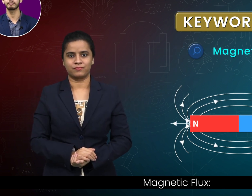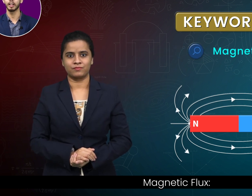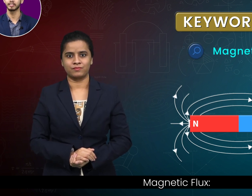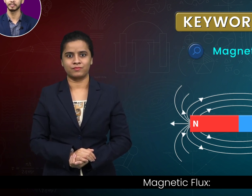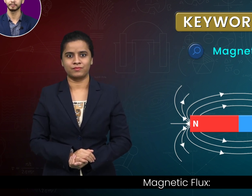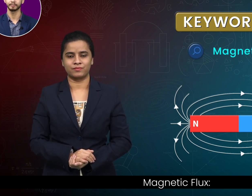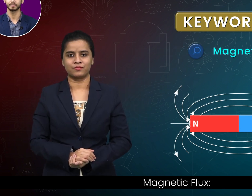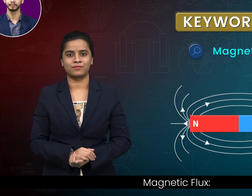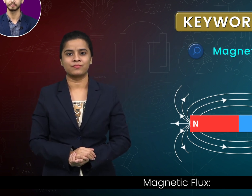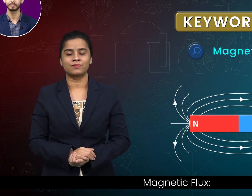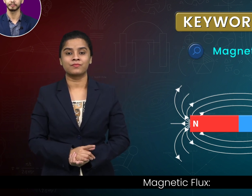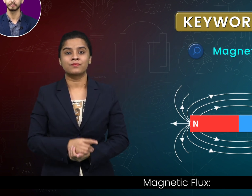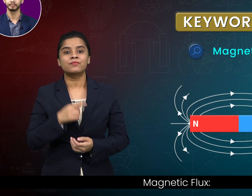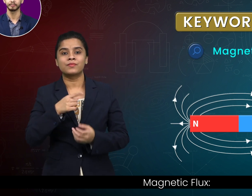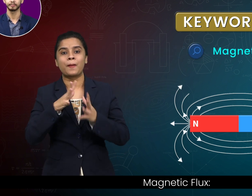magnetic flux,